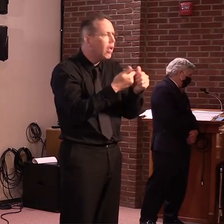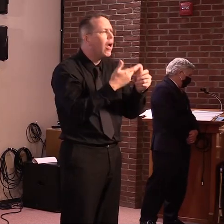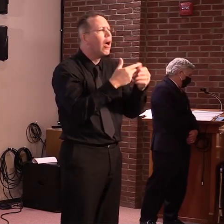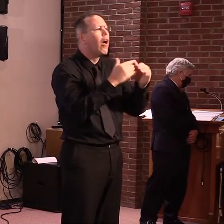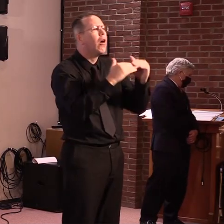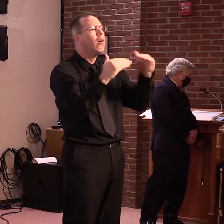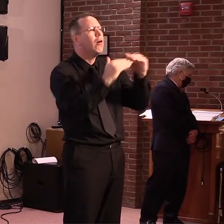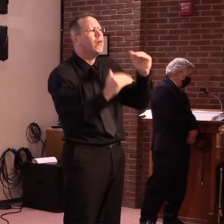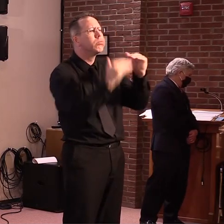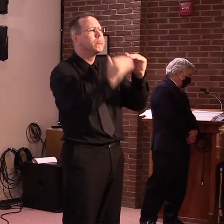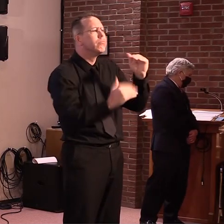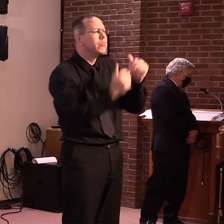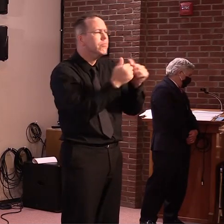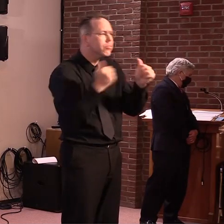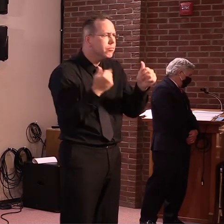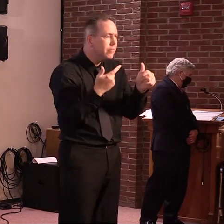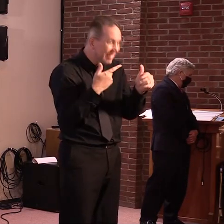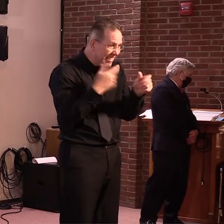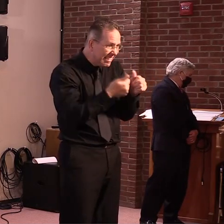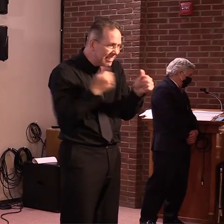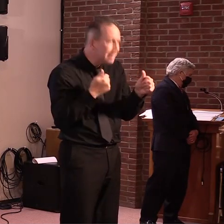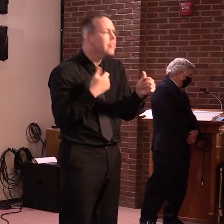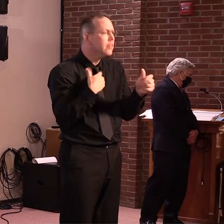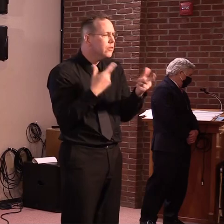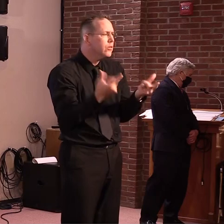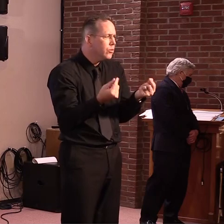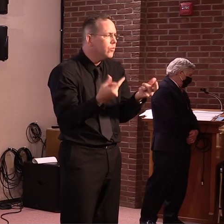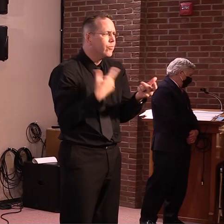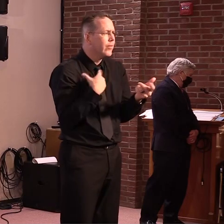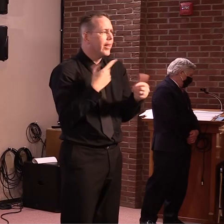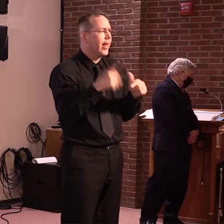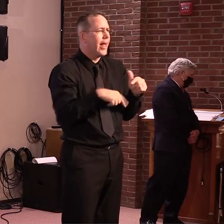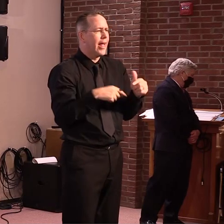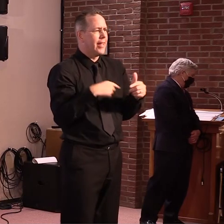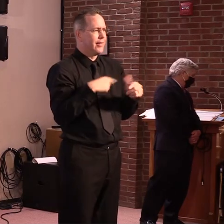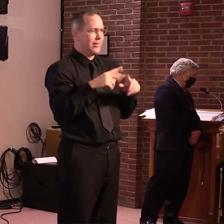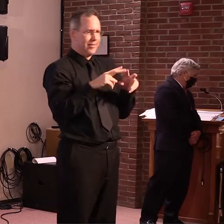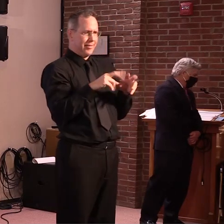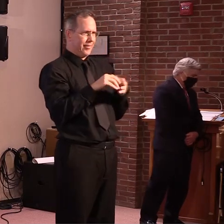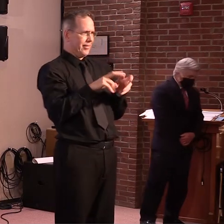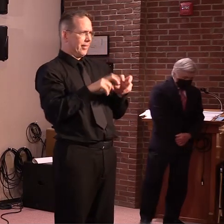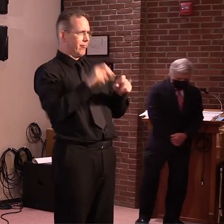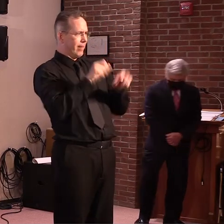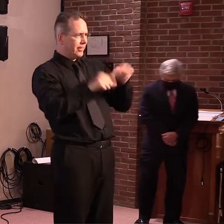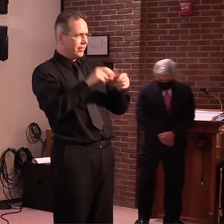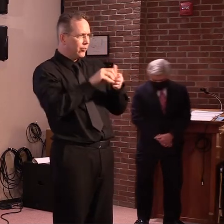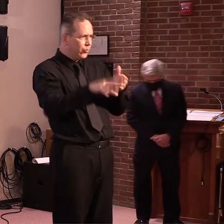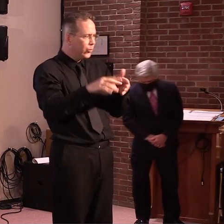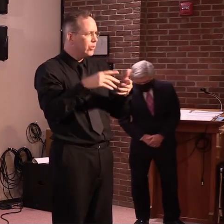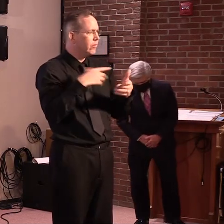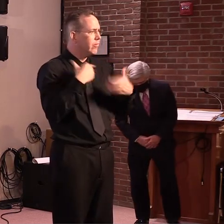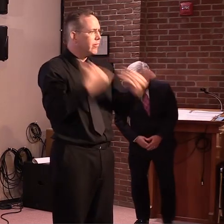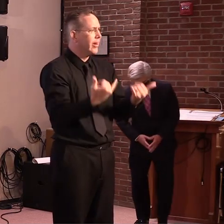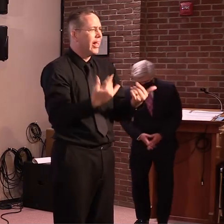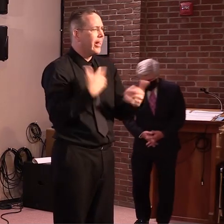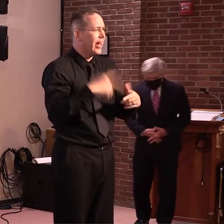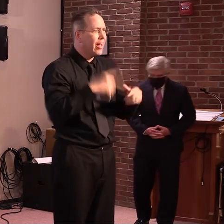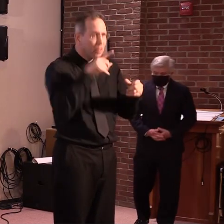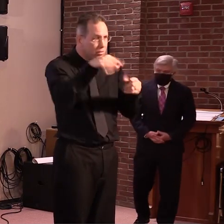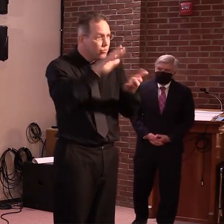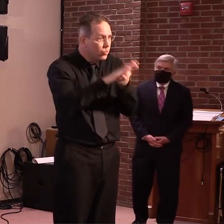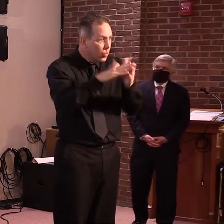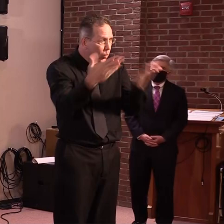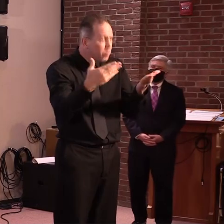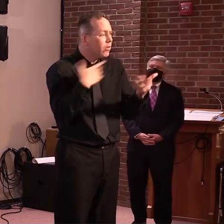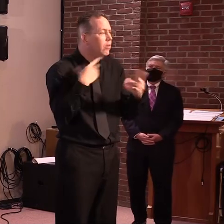Right now, as I mentioned, our guidance is really focused, the public health guidance is focused on the conditions for learning. I will say, there was